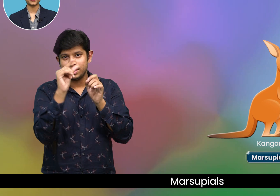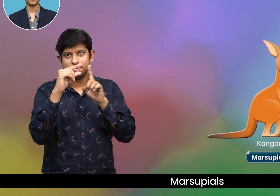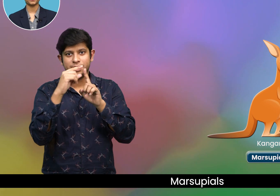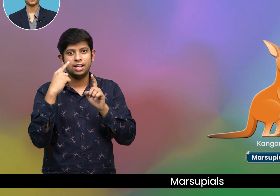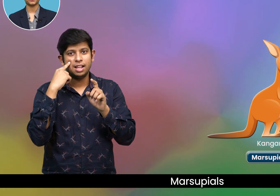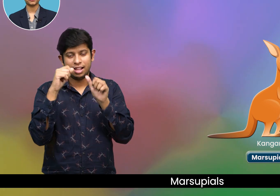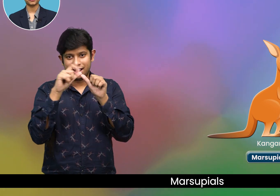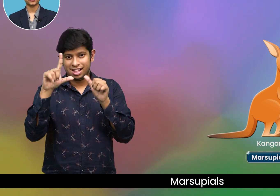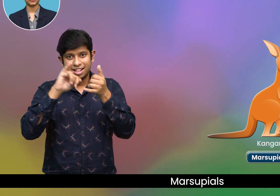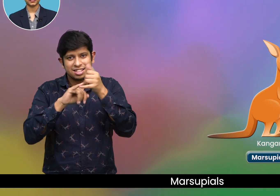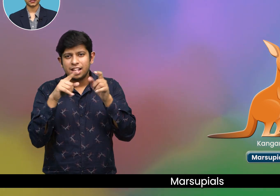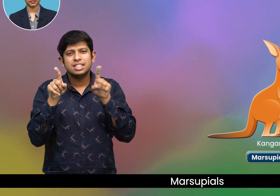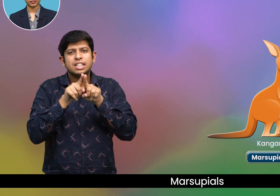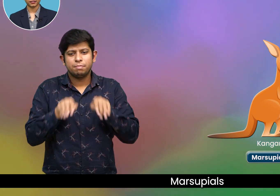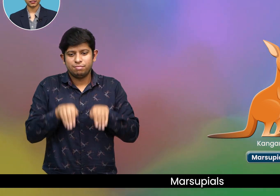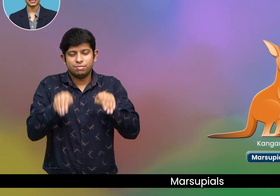Marsupials.